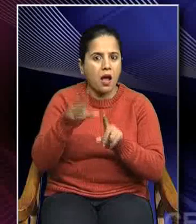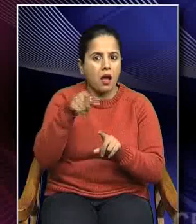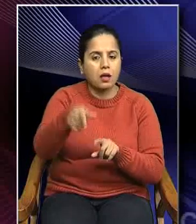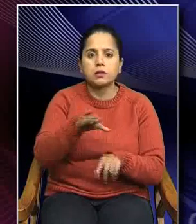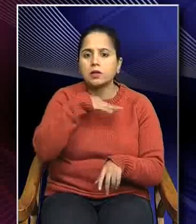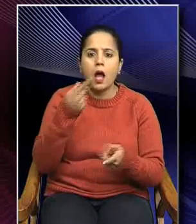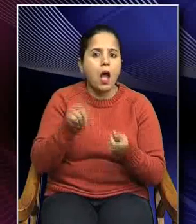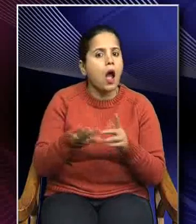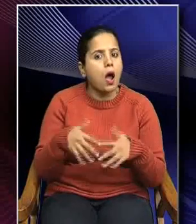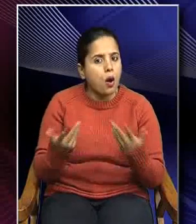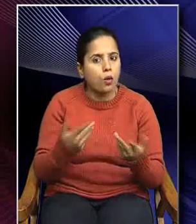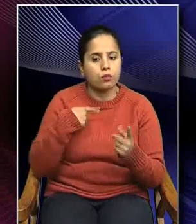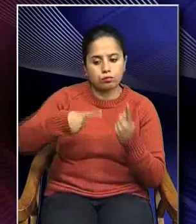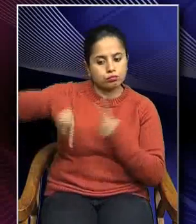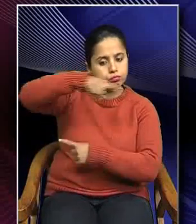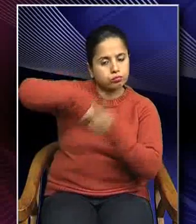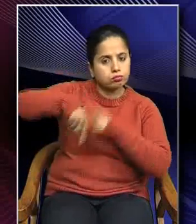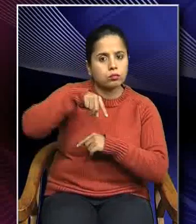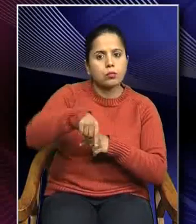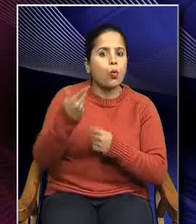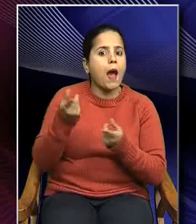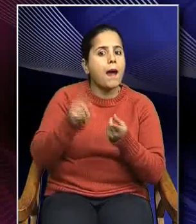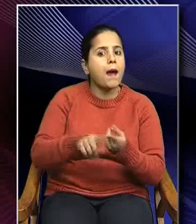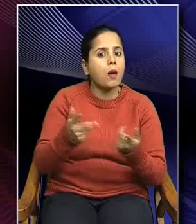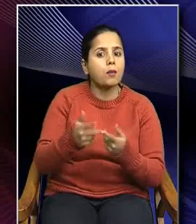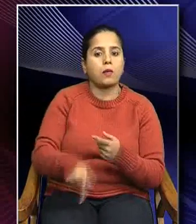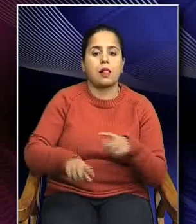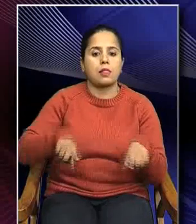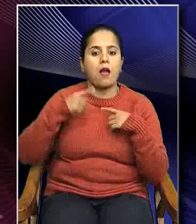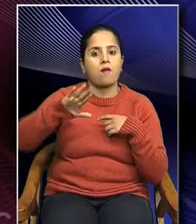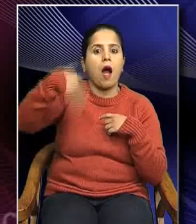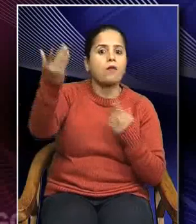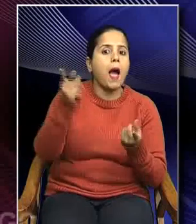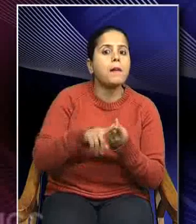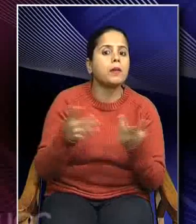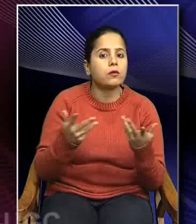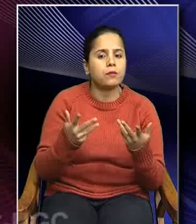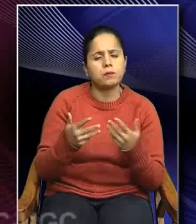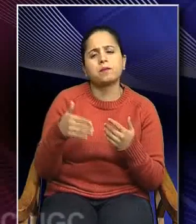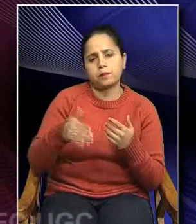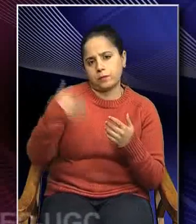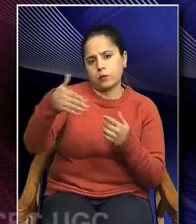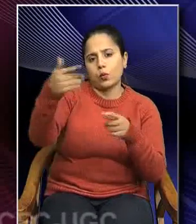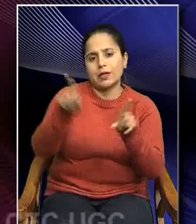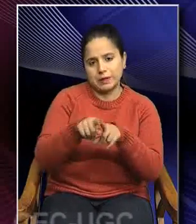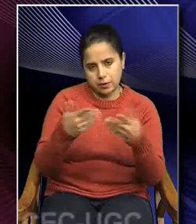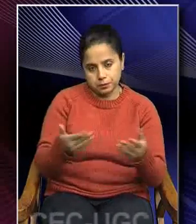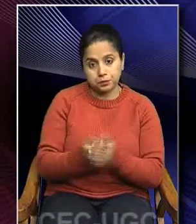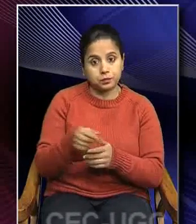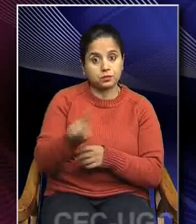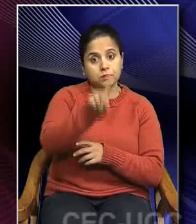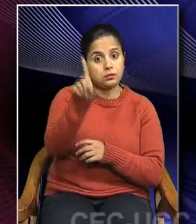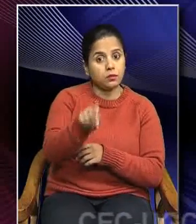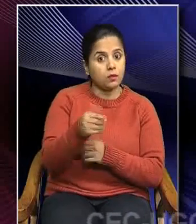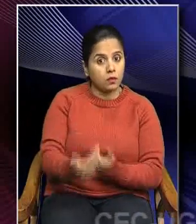around us, what is it that happens after life, and so forth. Now, these are the questions that